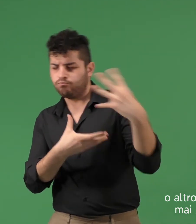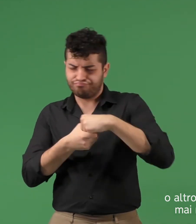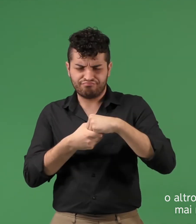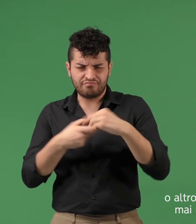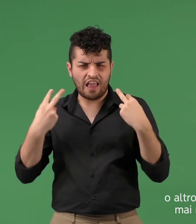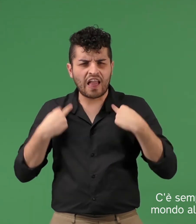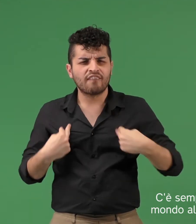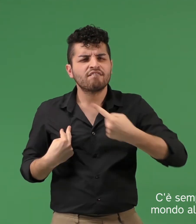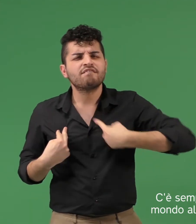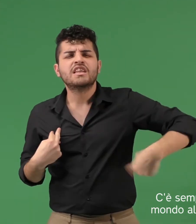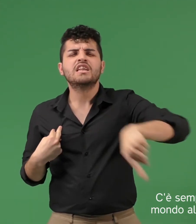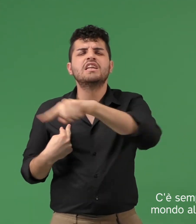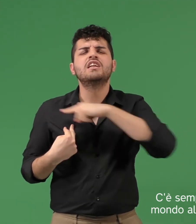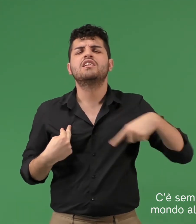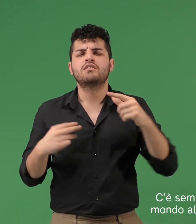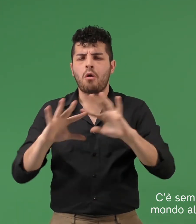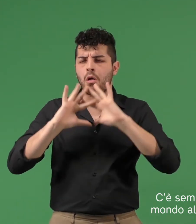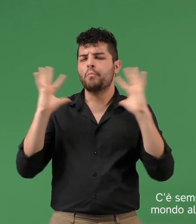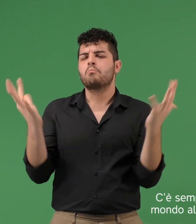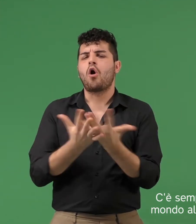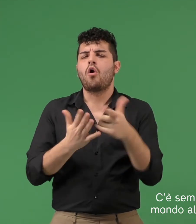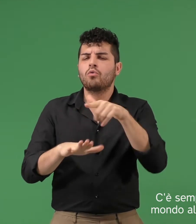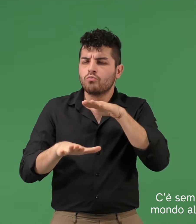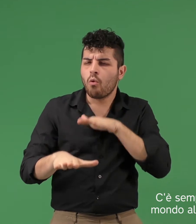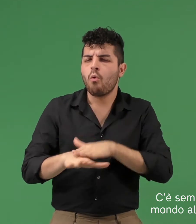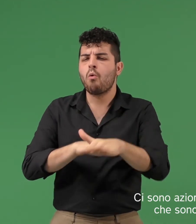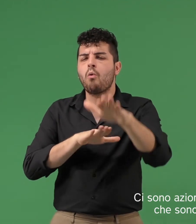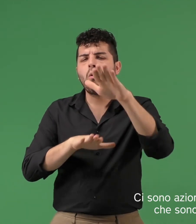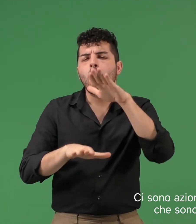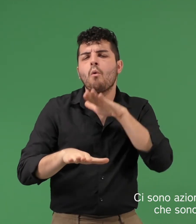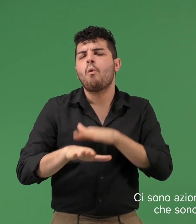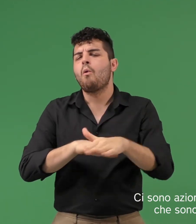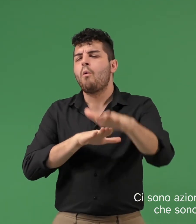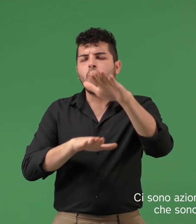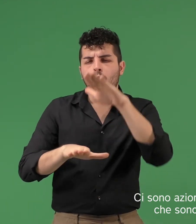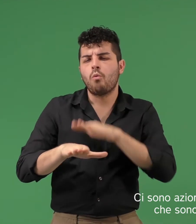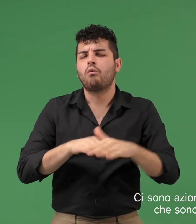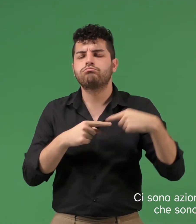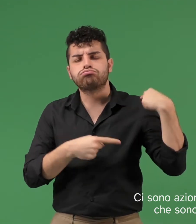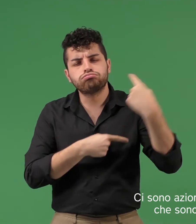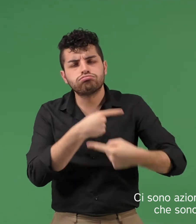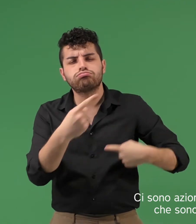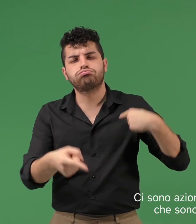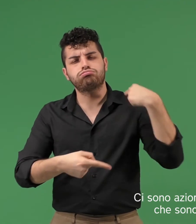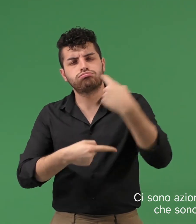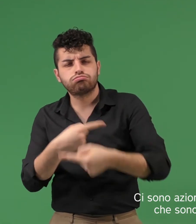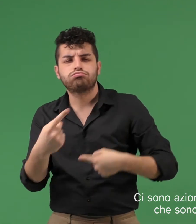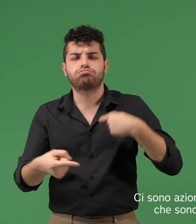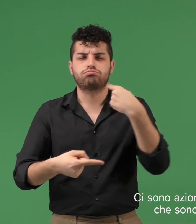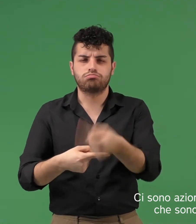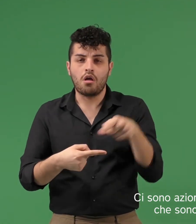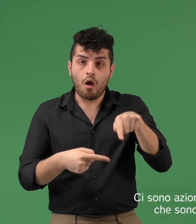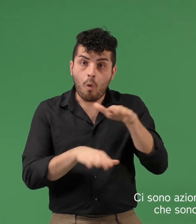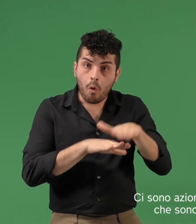are never neutral. They always have a worldview built into them. There's things they can do, there's things they cannot do.